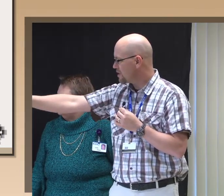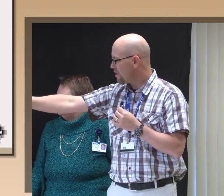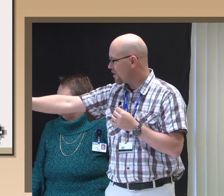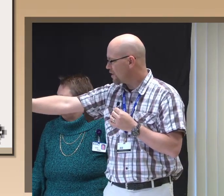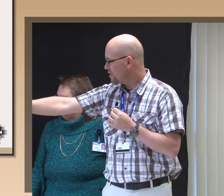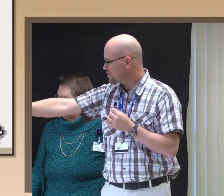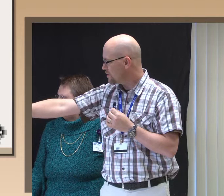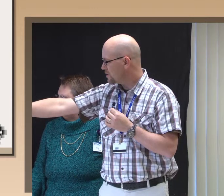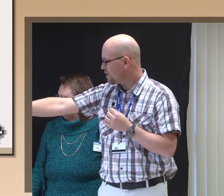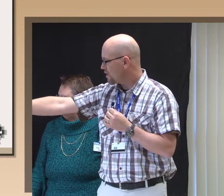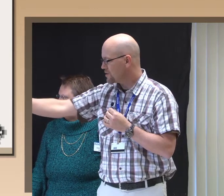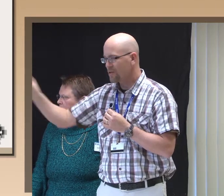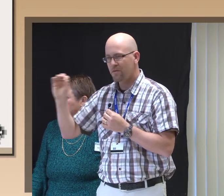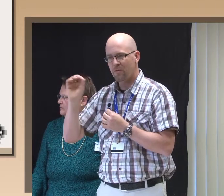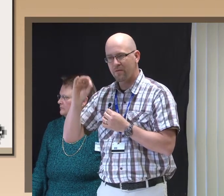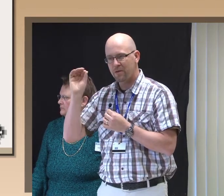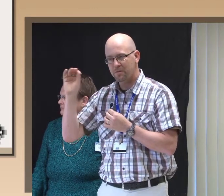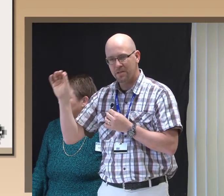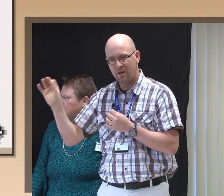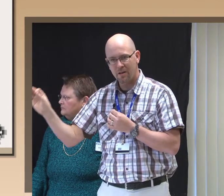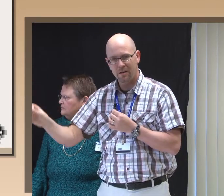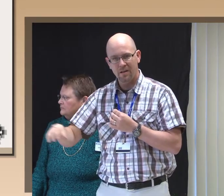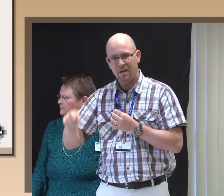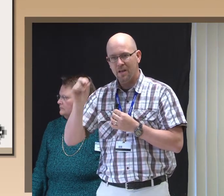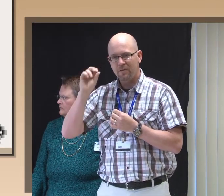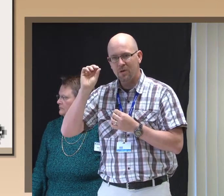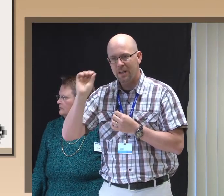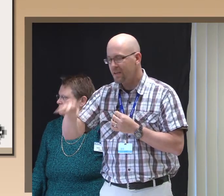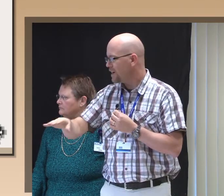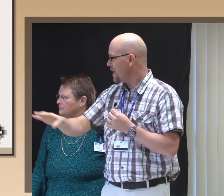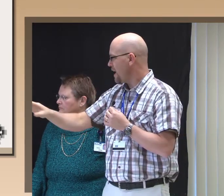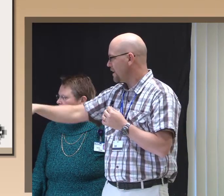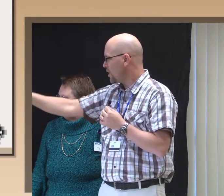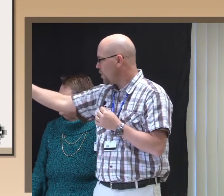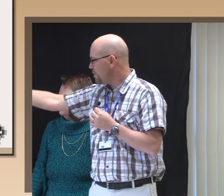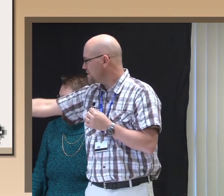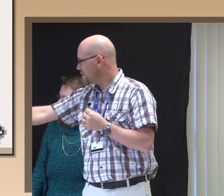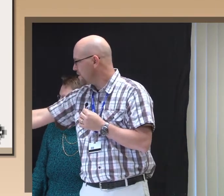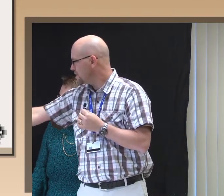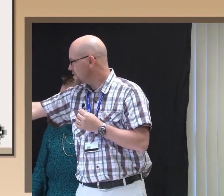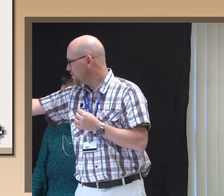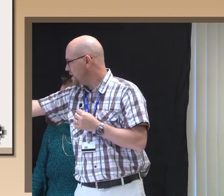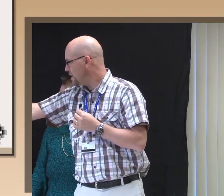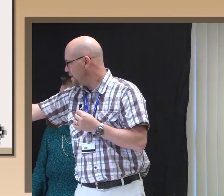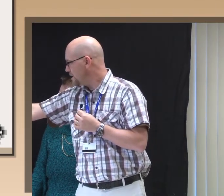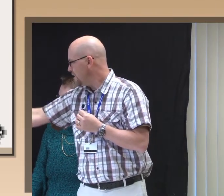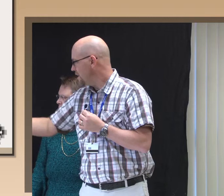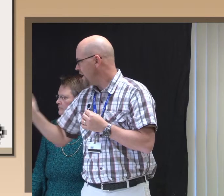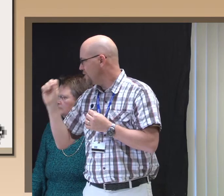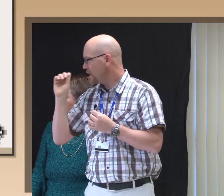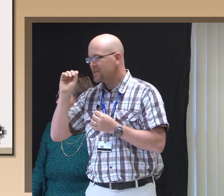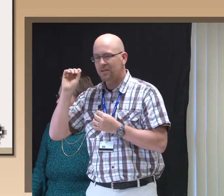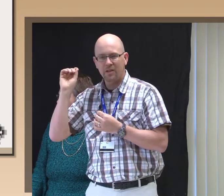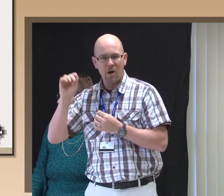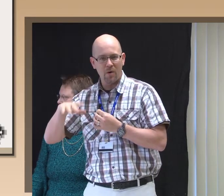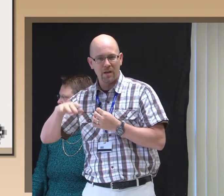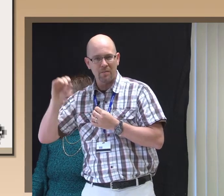the R, those little R's are for reference material. If you click on that, it opens up this screen here and you can actually go in and